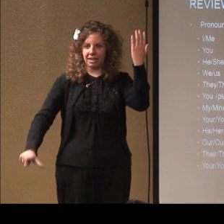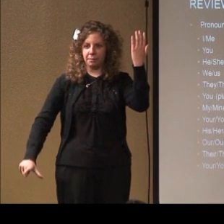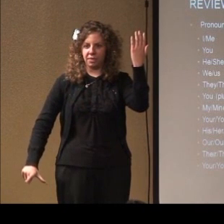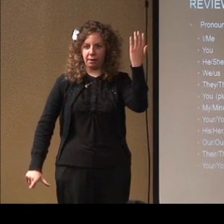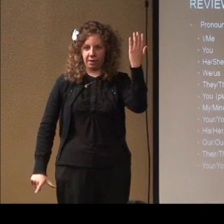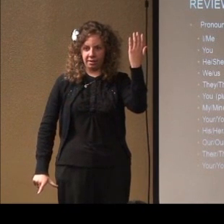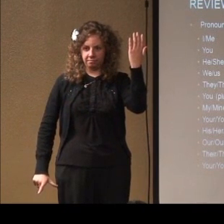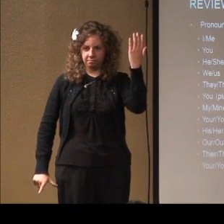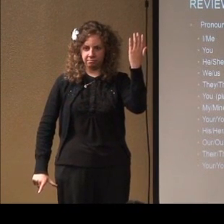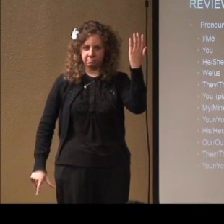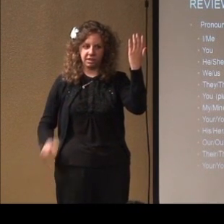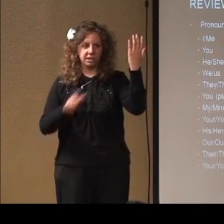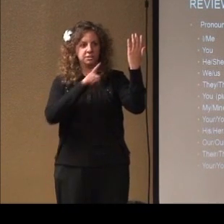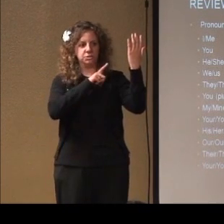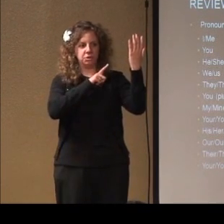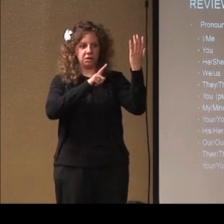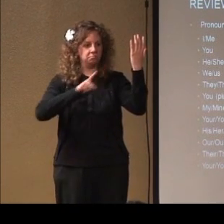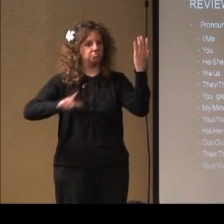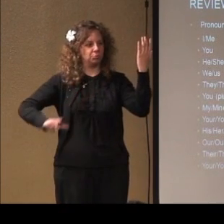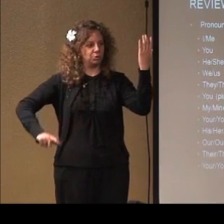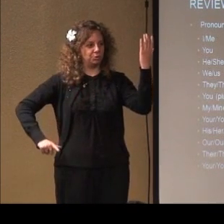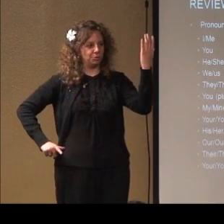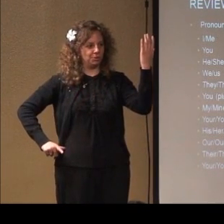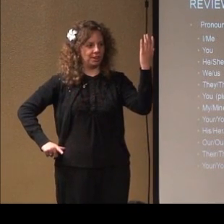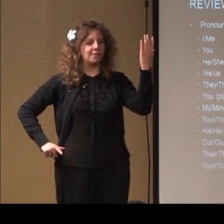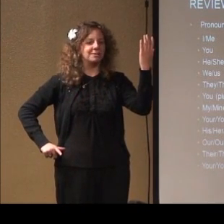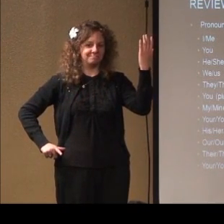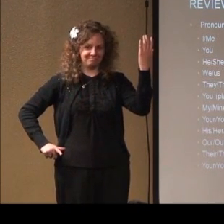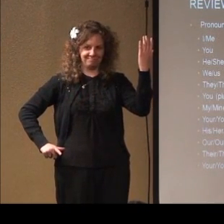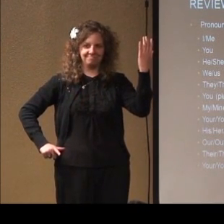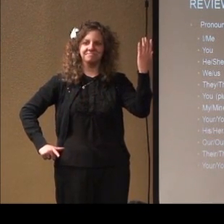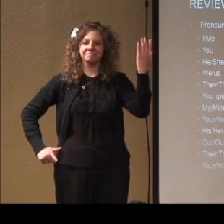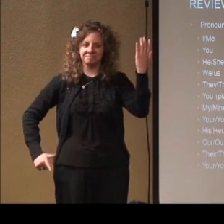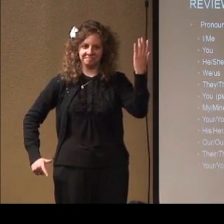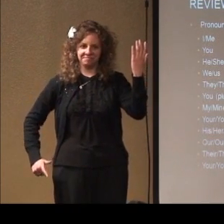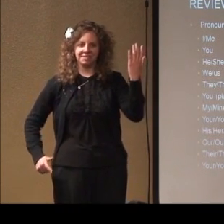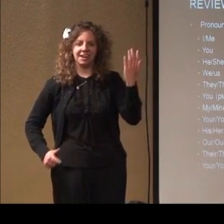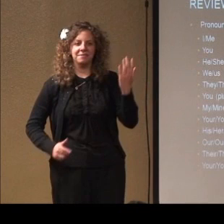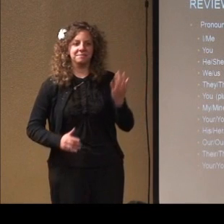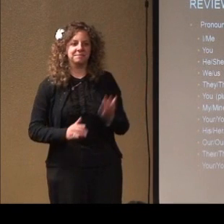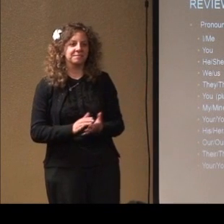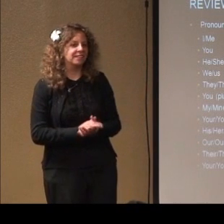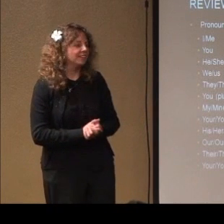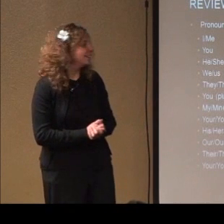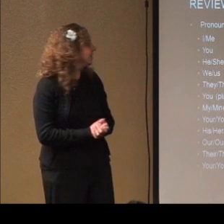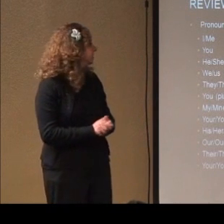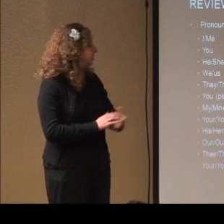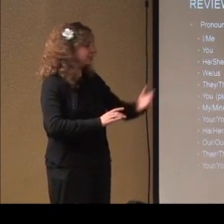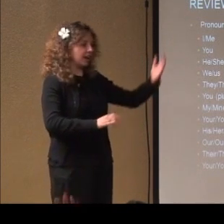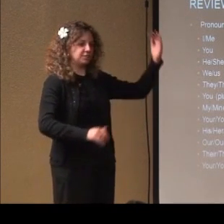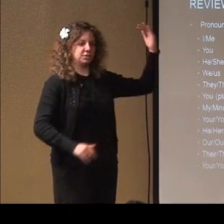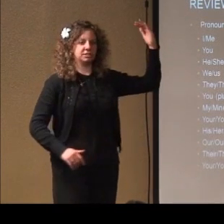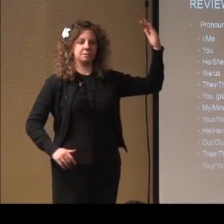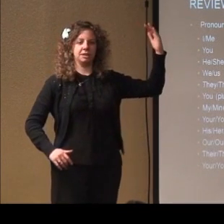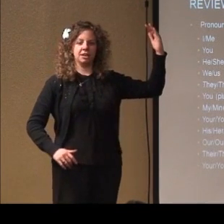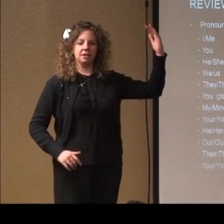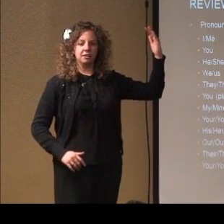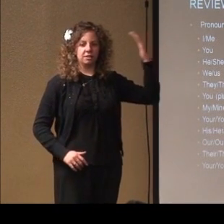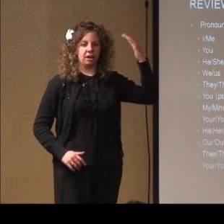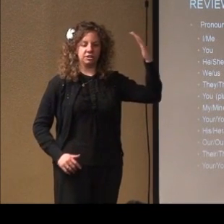hand up that way. Okay, so we'll just do Lord that way. Okay, so yeah, so it's gonna be, I'll